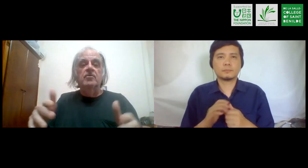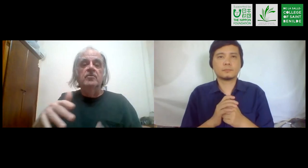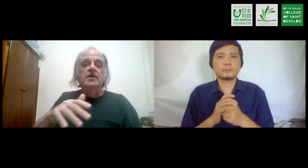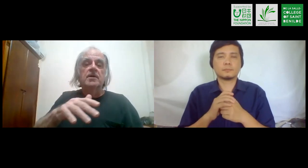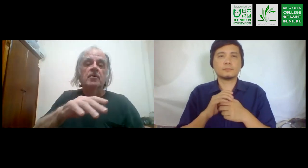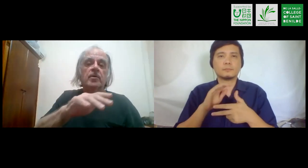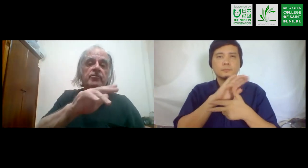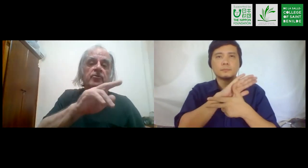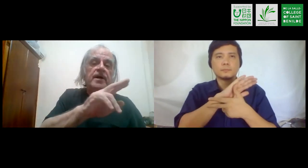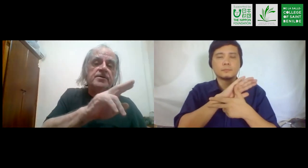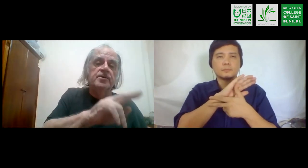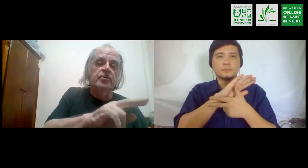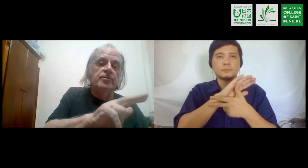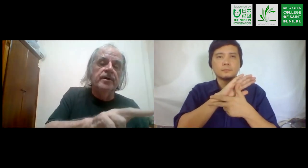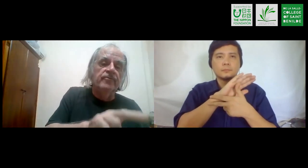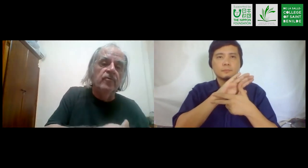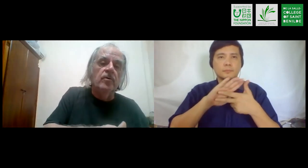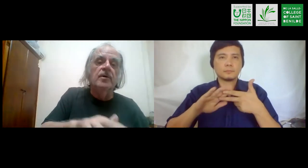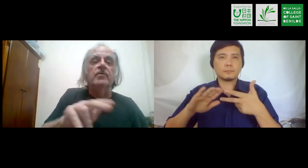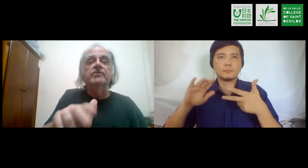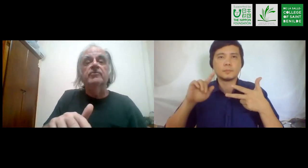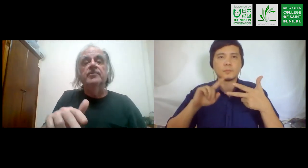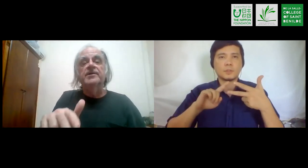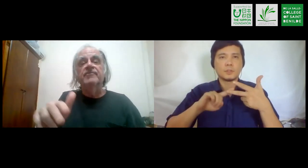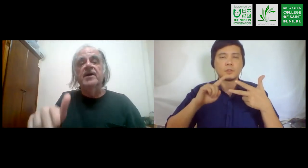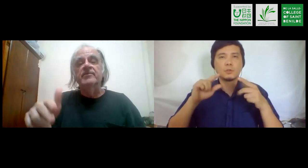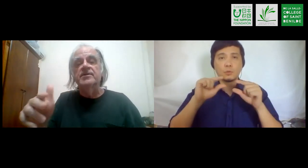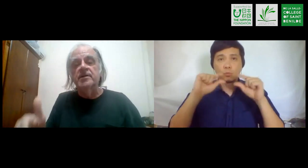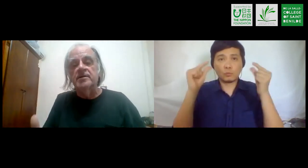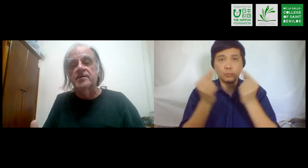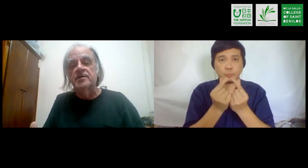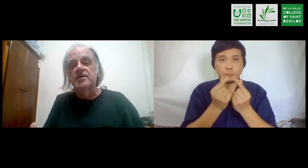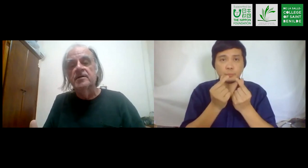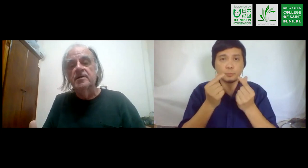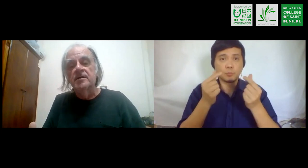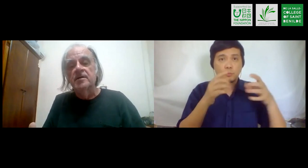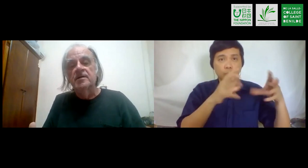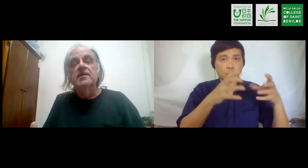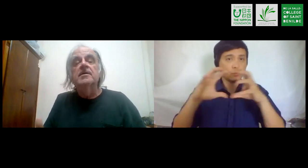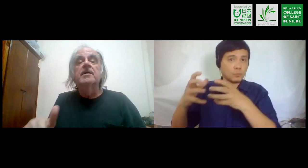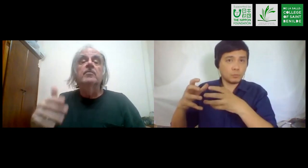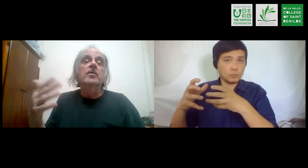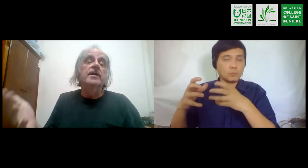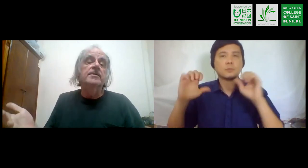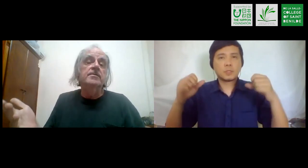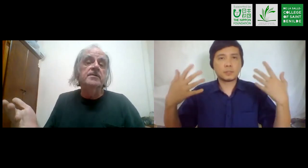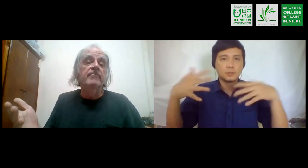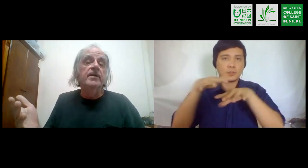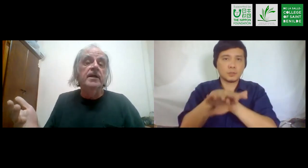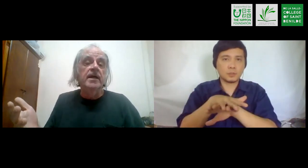So one group has 2, 3, and 4, one group has 5 and 6, and one has 7 and